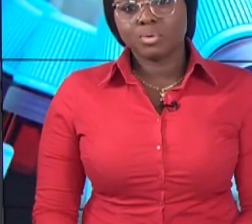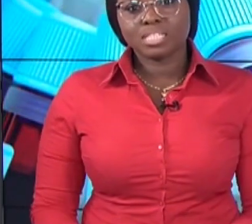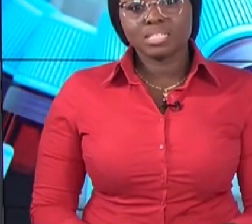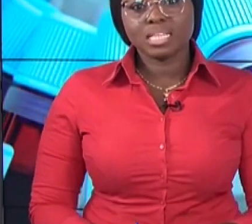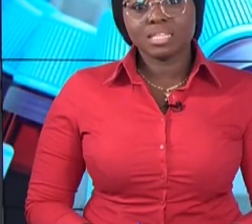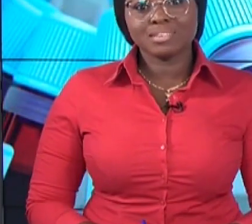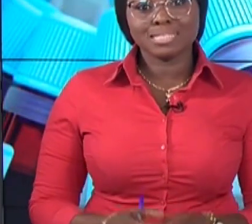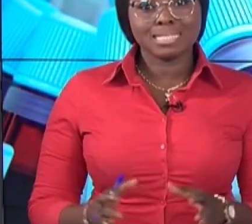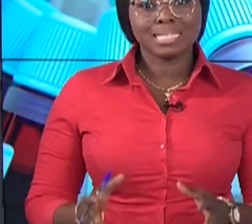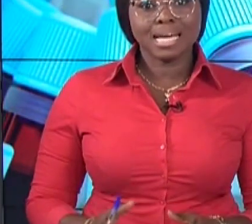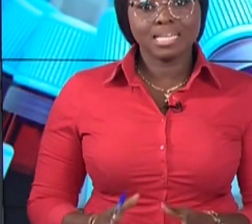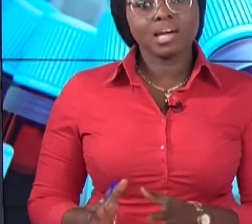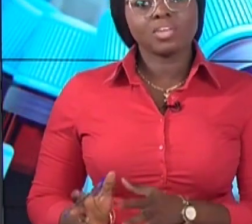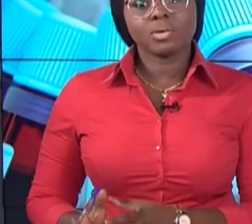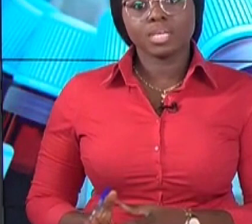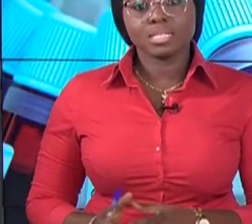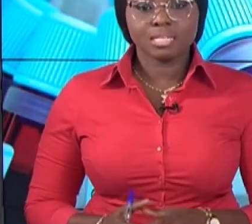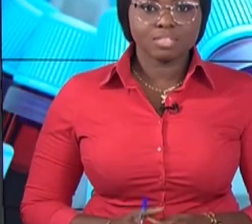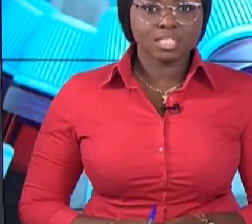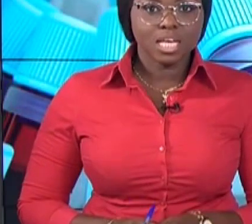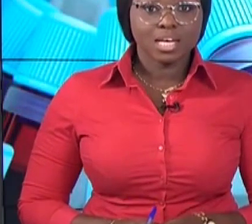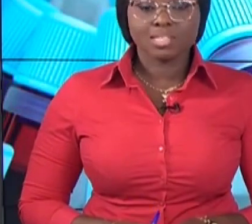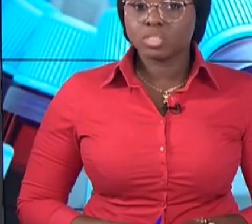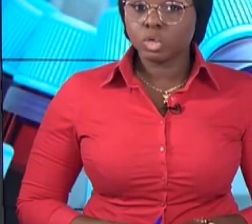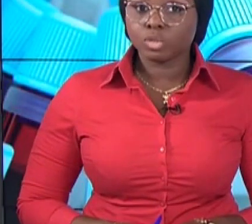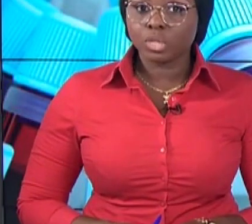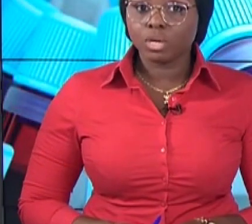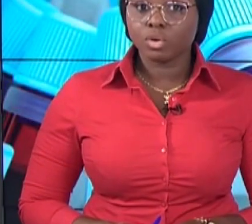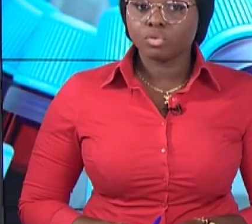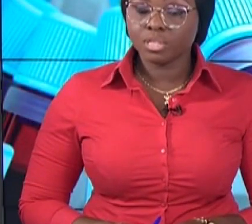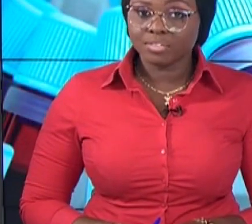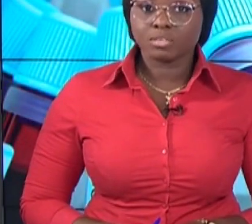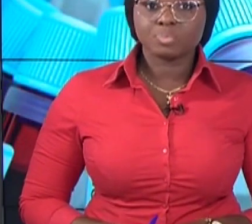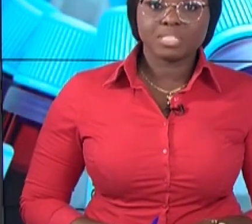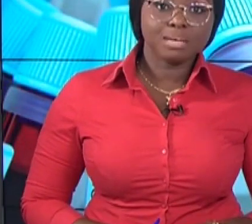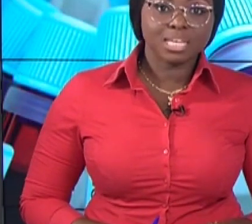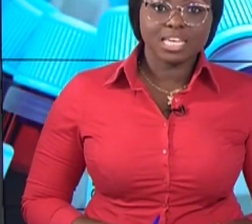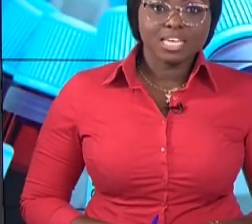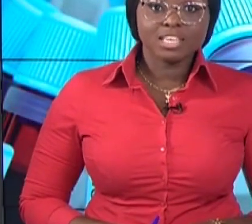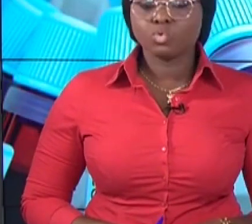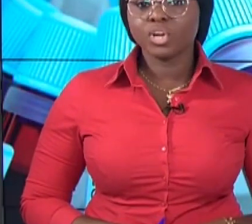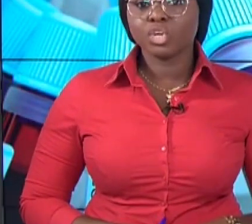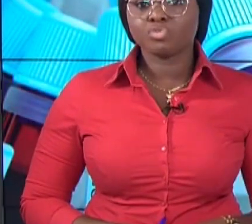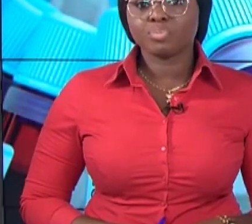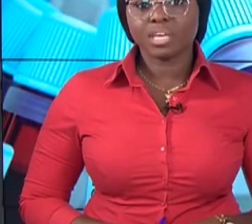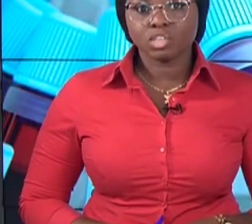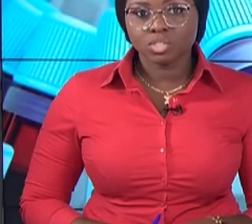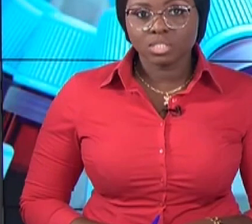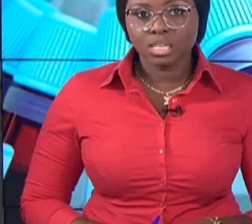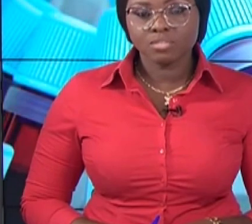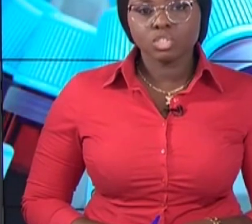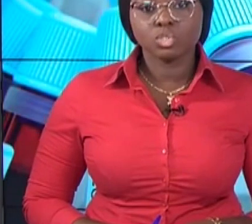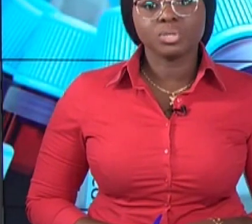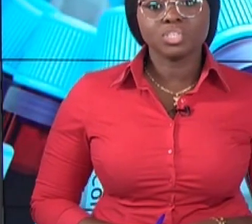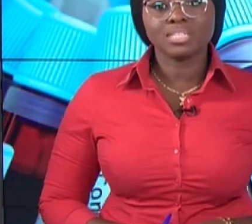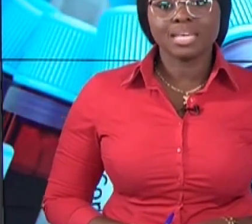Patrick Aboagye, said there is a decline in other healthcare services as a result of the coronavirus pandemic. He's warning of repercussions